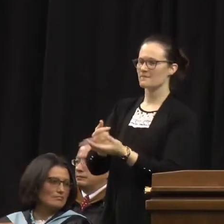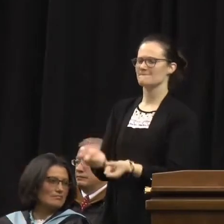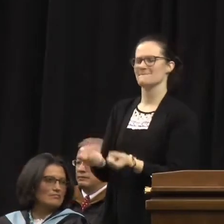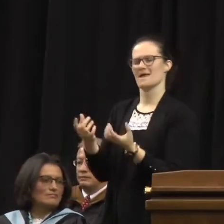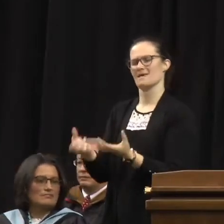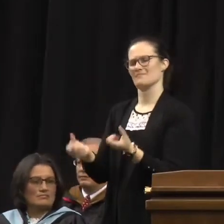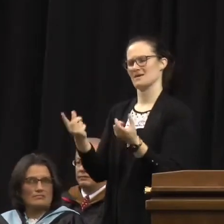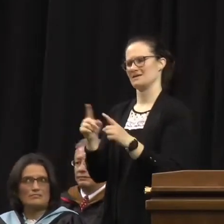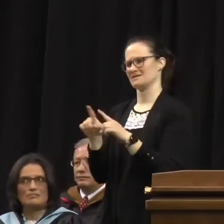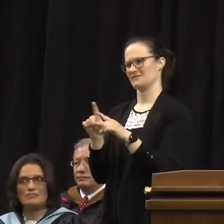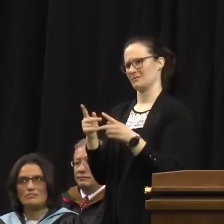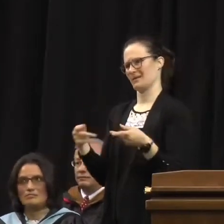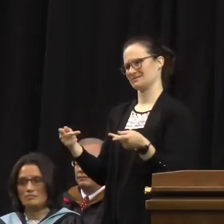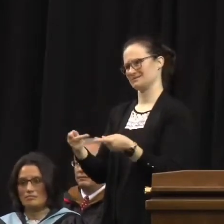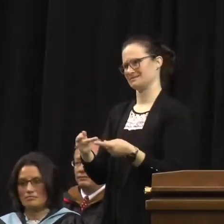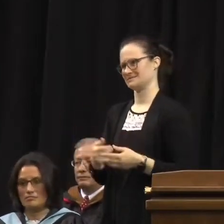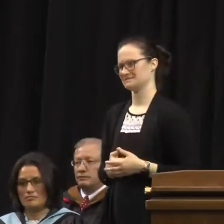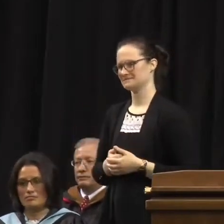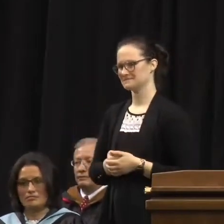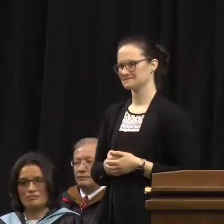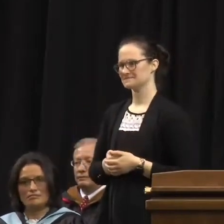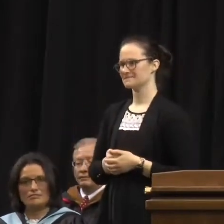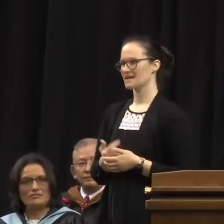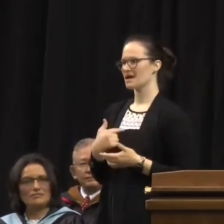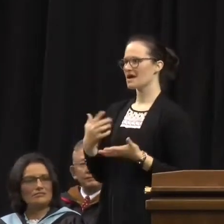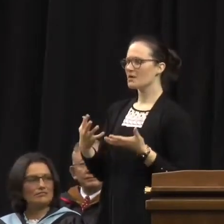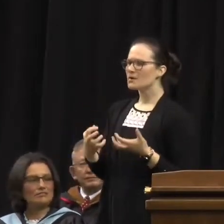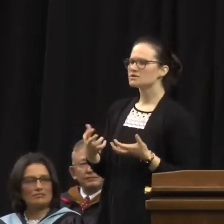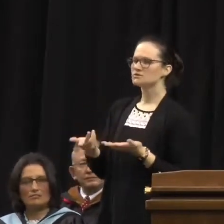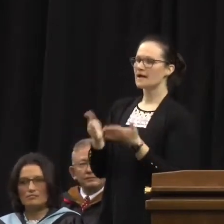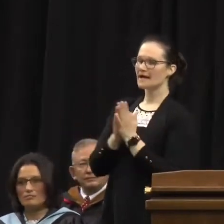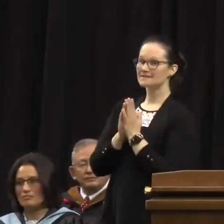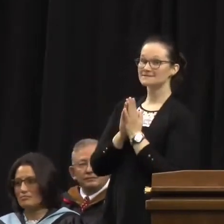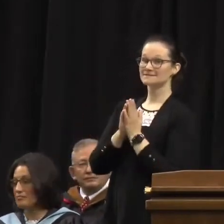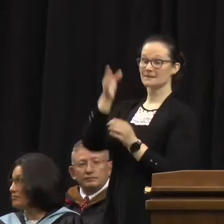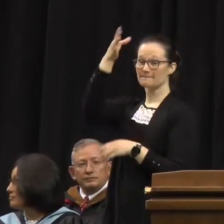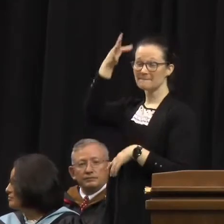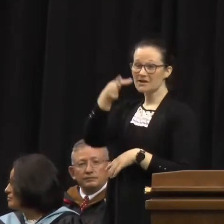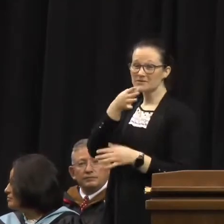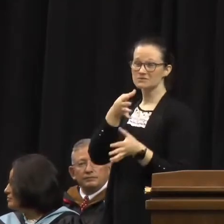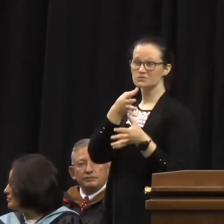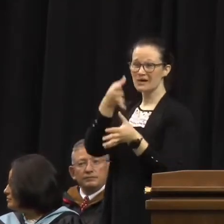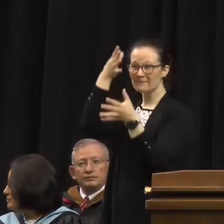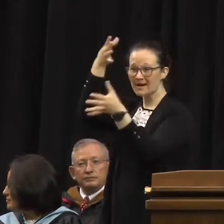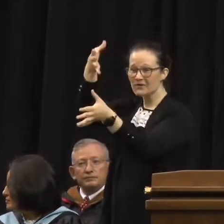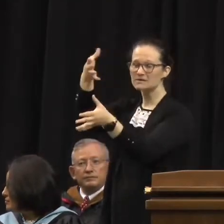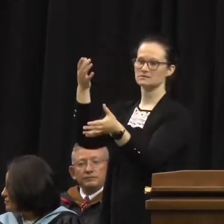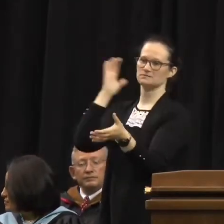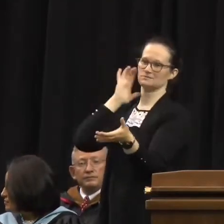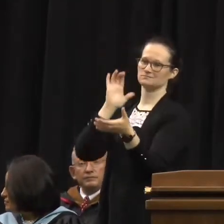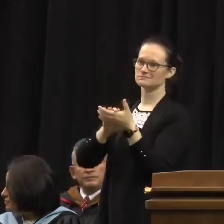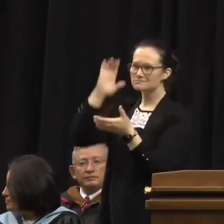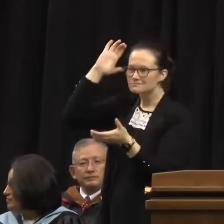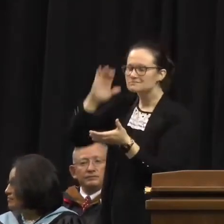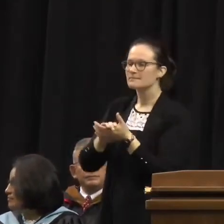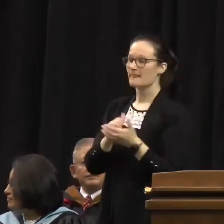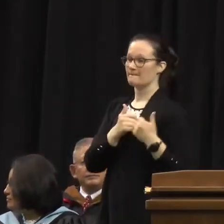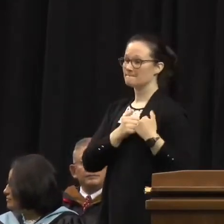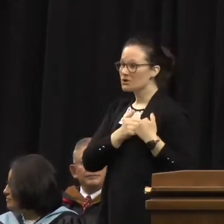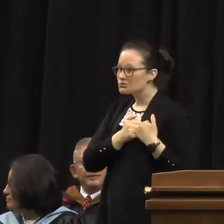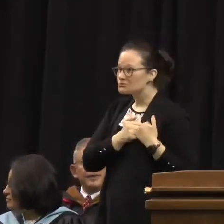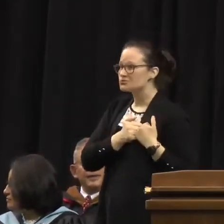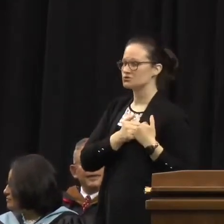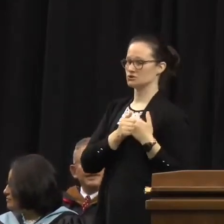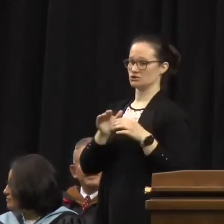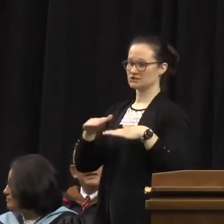many, many people. I would like to ask parents, grandparents, husbands, wives, partners,